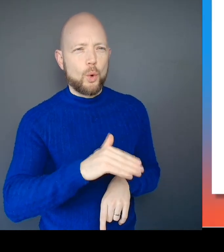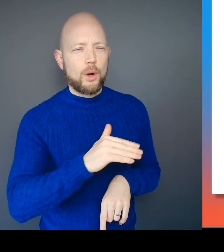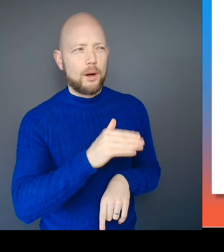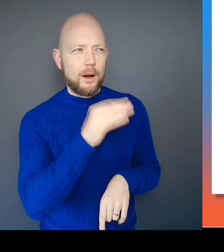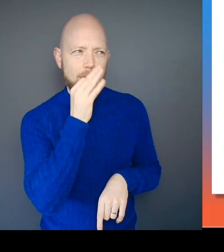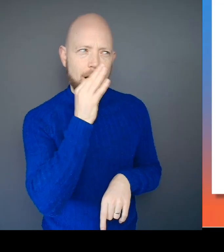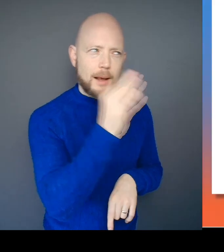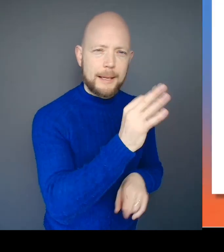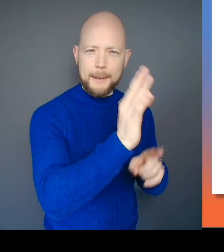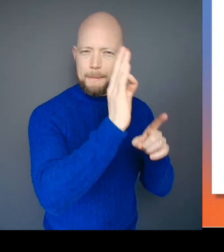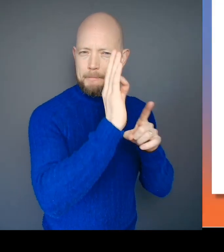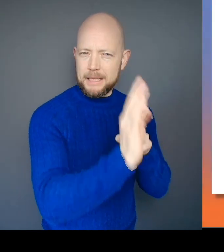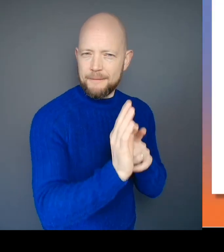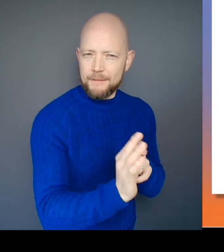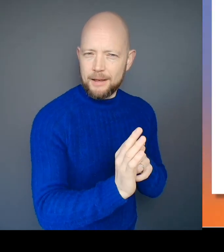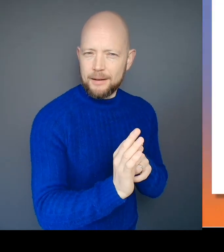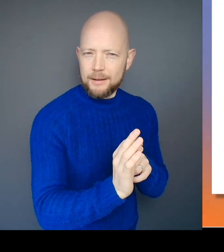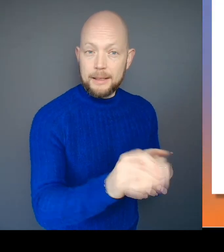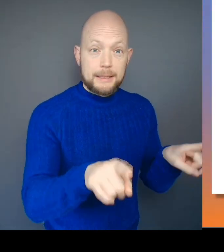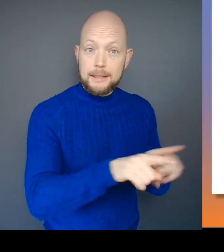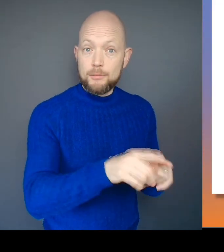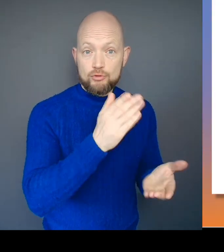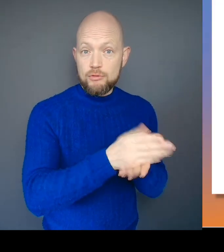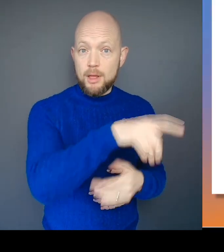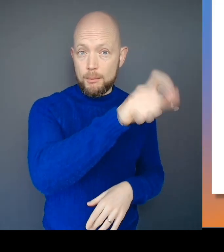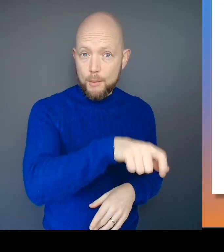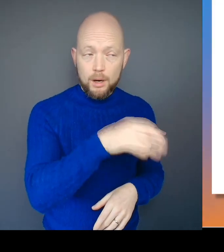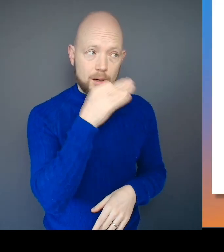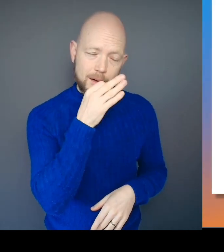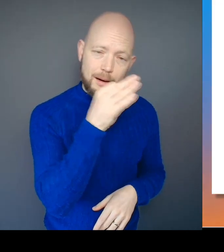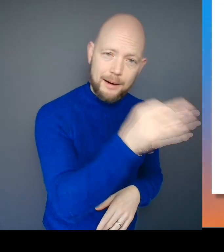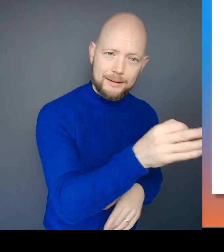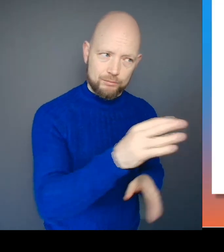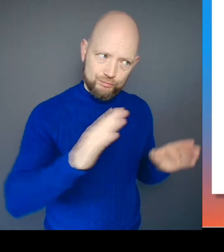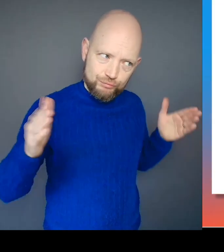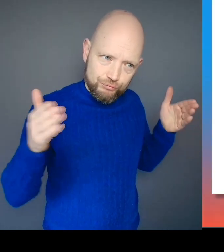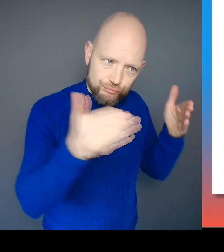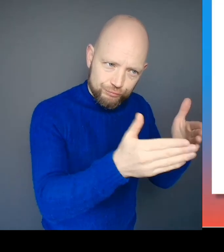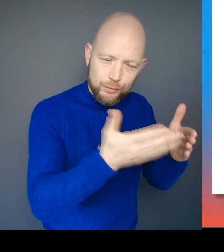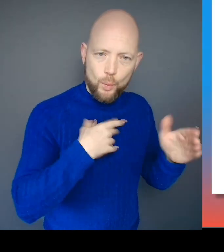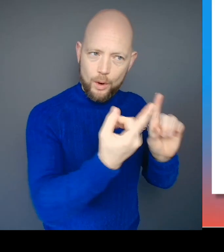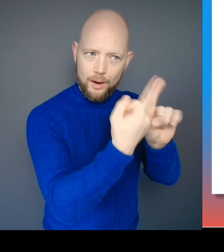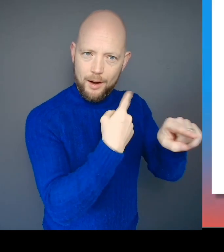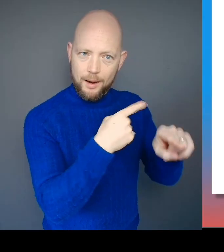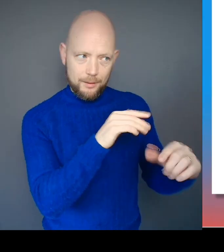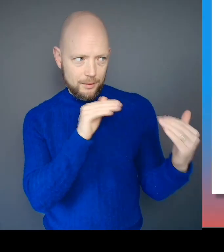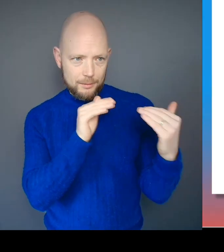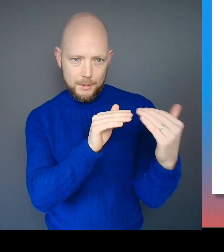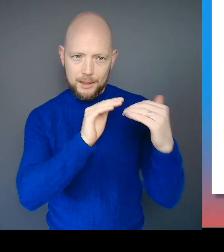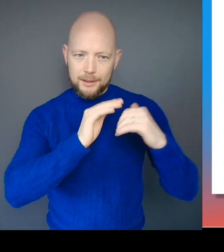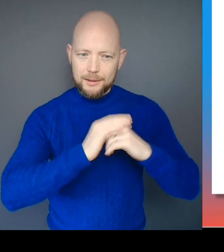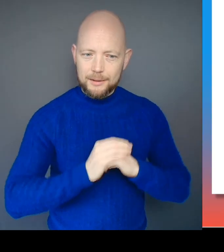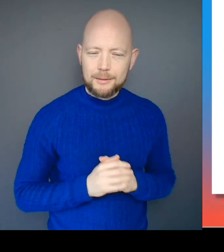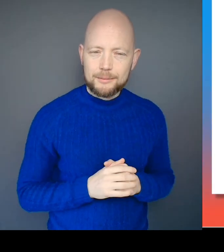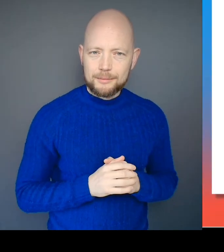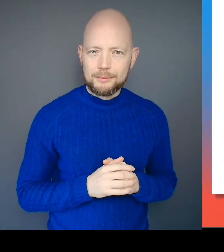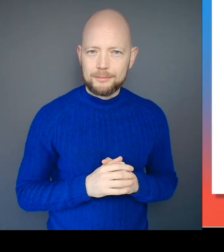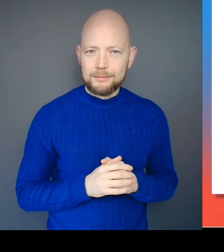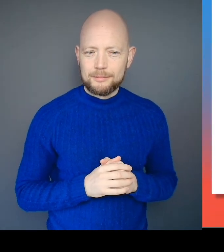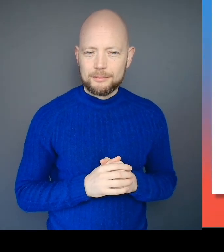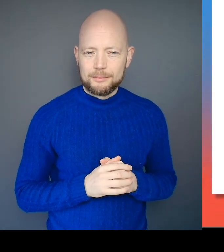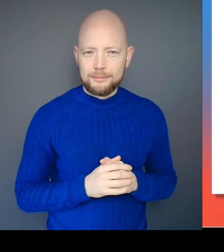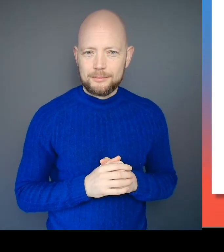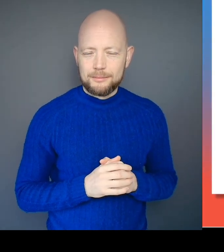clearly communicate with your colleagues at work, or as if you were delegating a task to someone else. And one of the most important